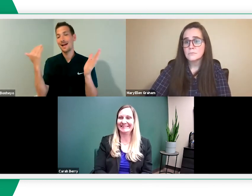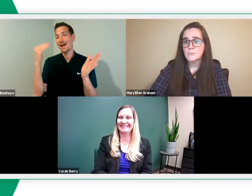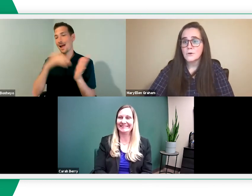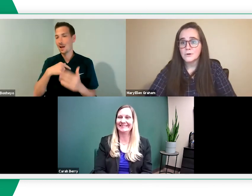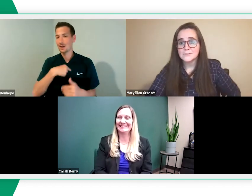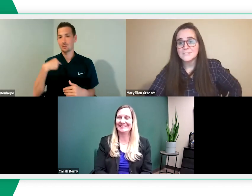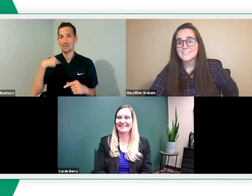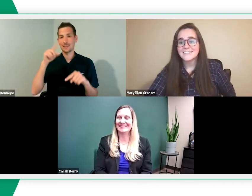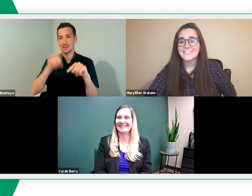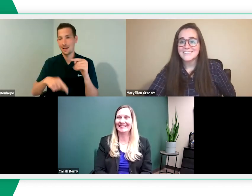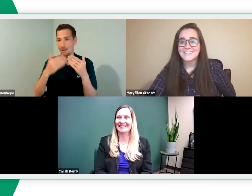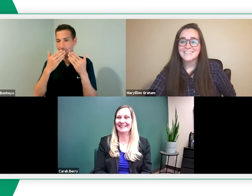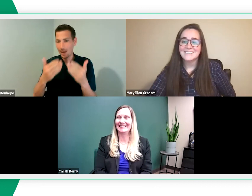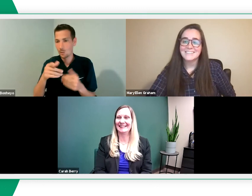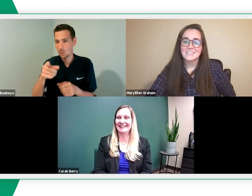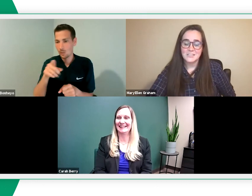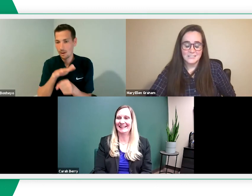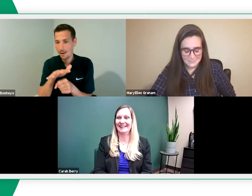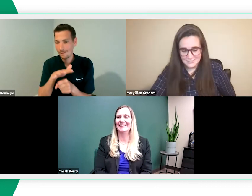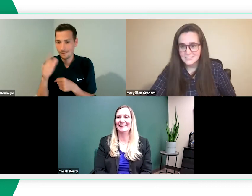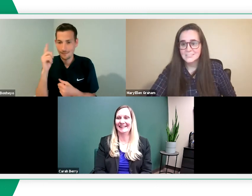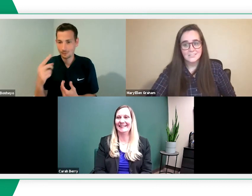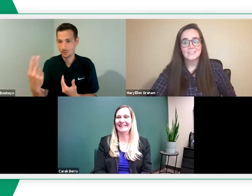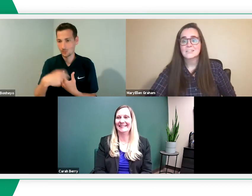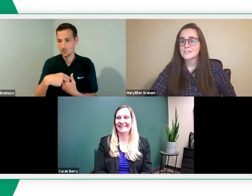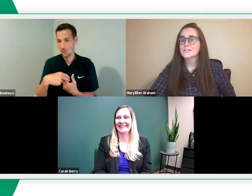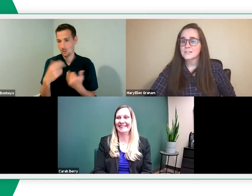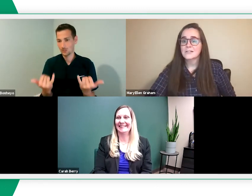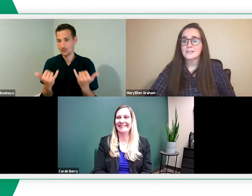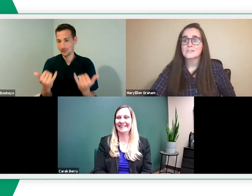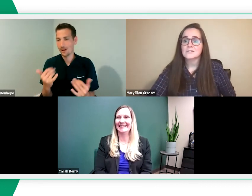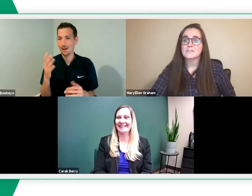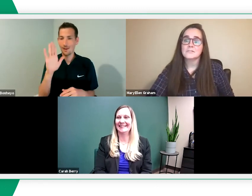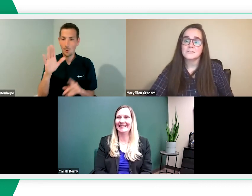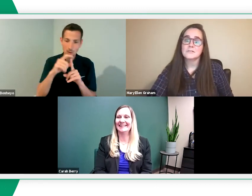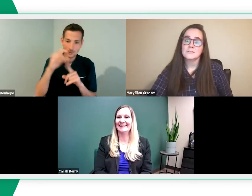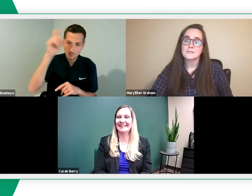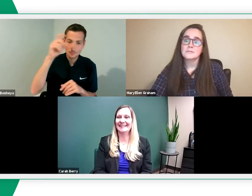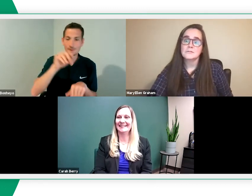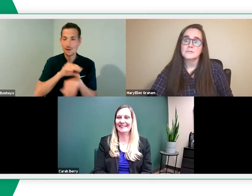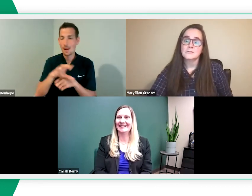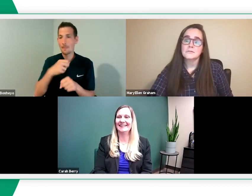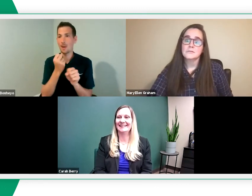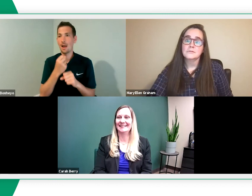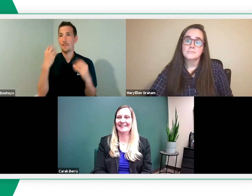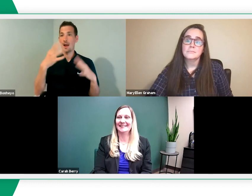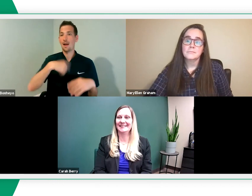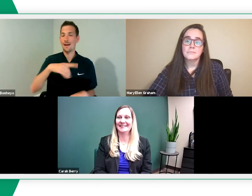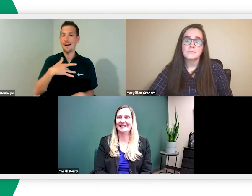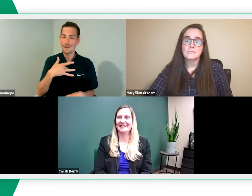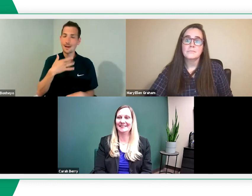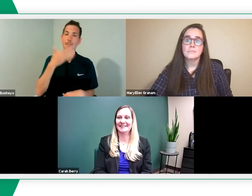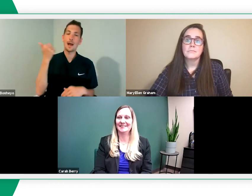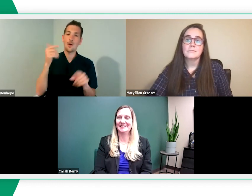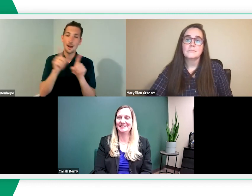I will do that. All right, fantastic. Well, we can't thank you enough, Kara, for joining us. Your words of wisdom,